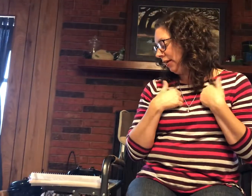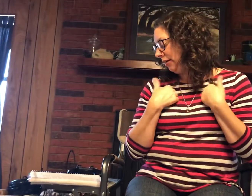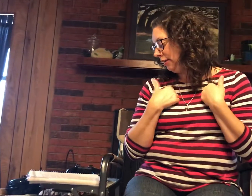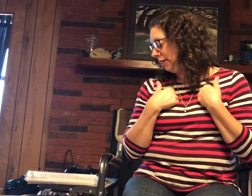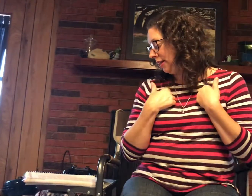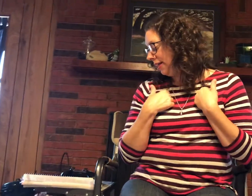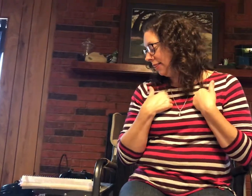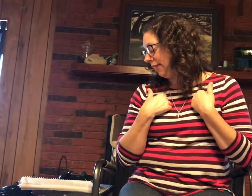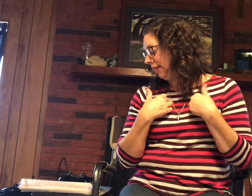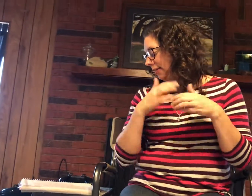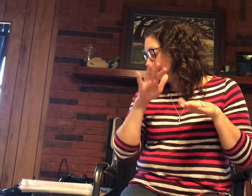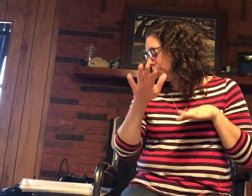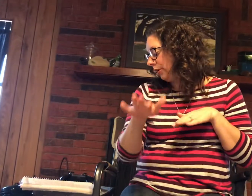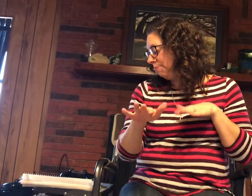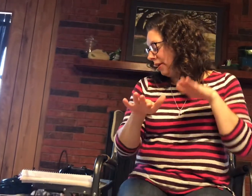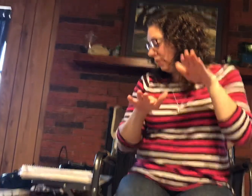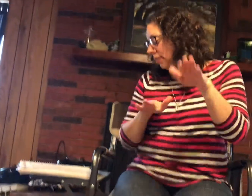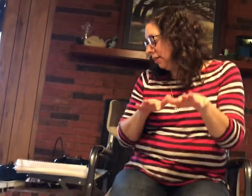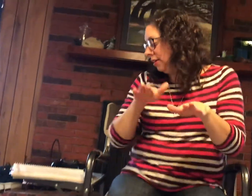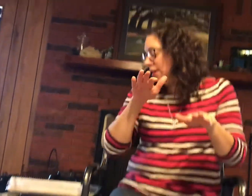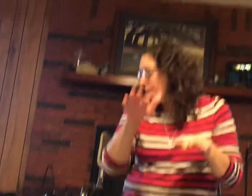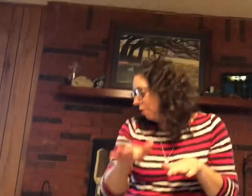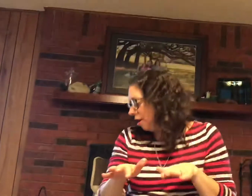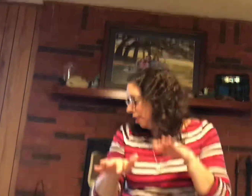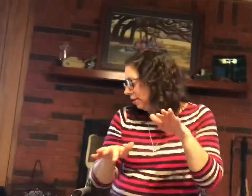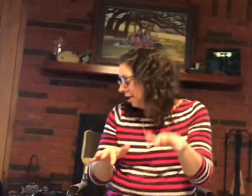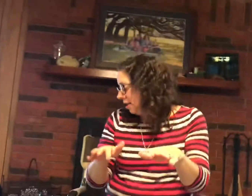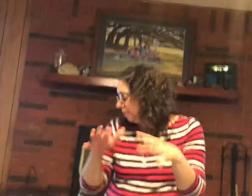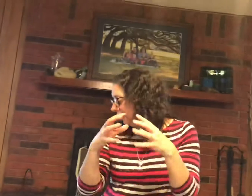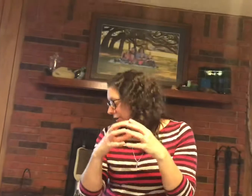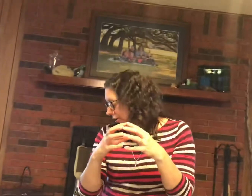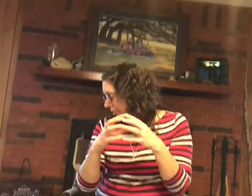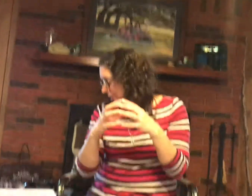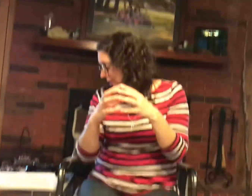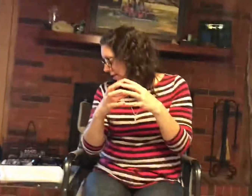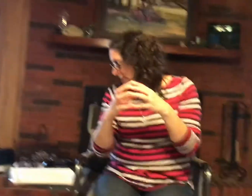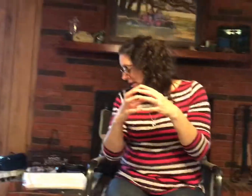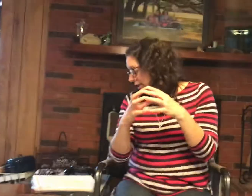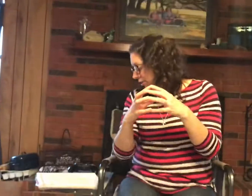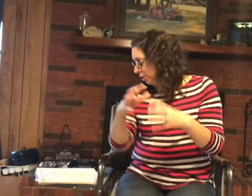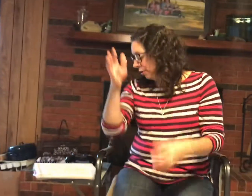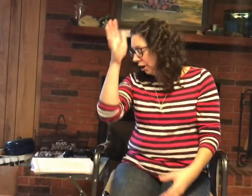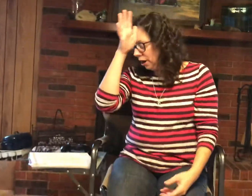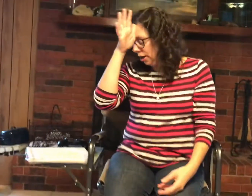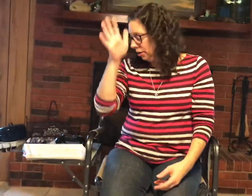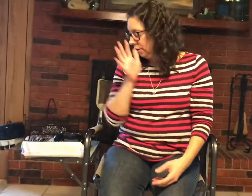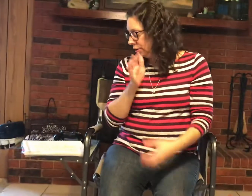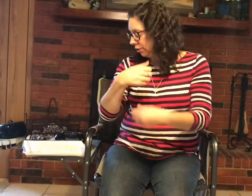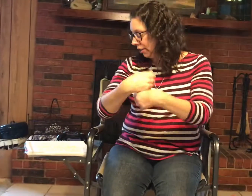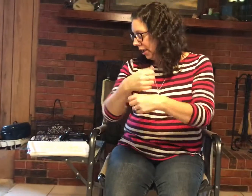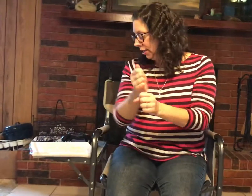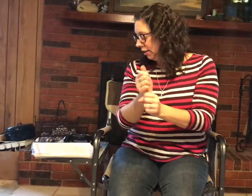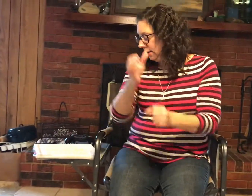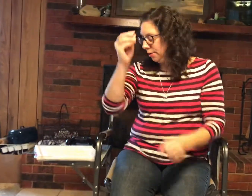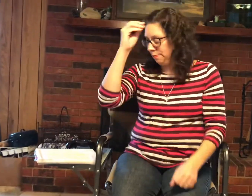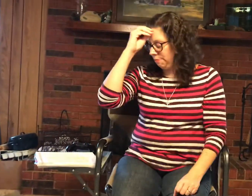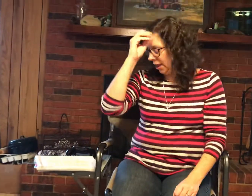creeping thing that creepeth upon the earth. So God created